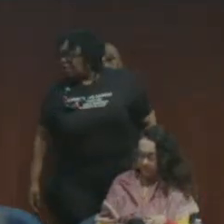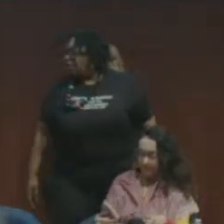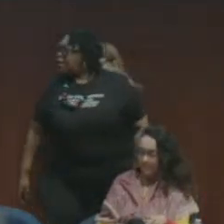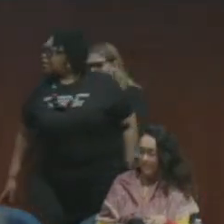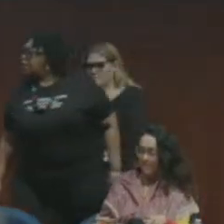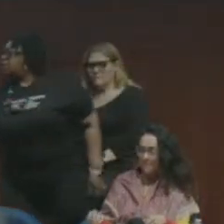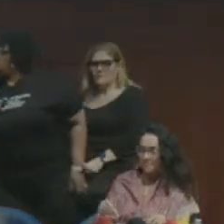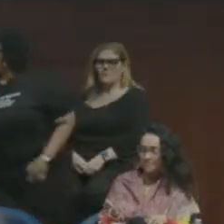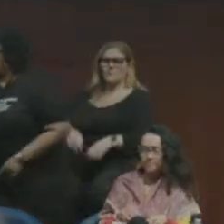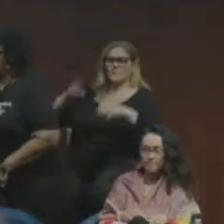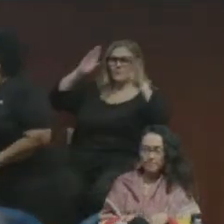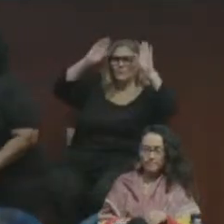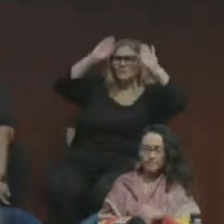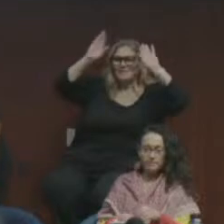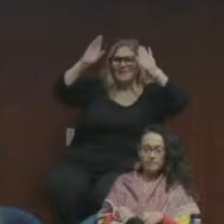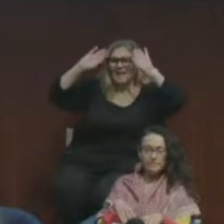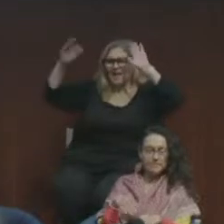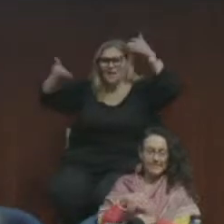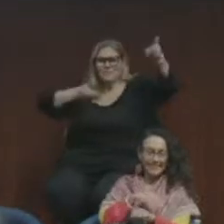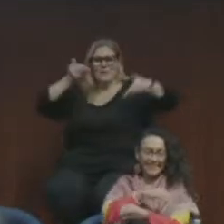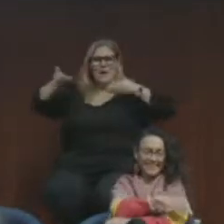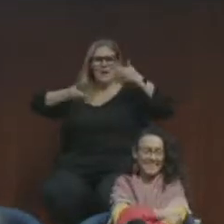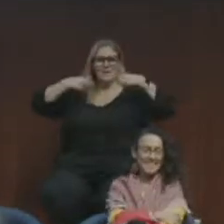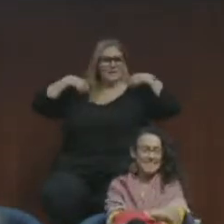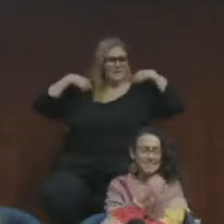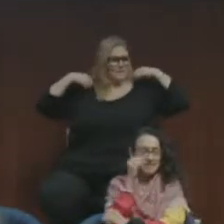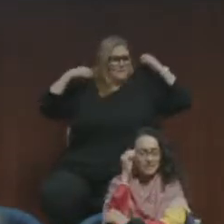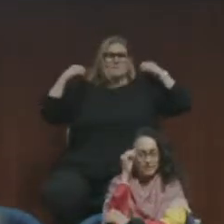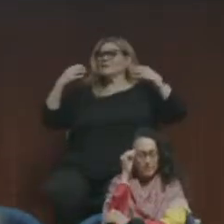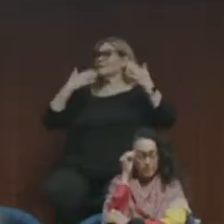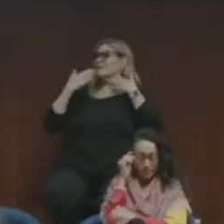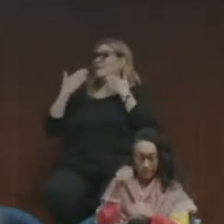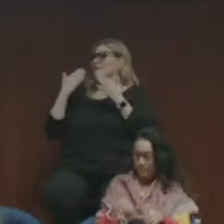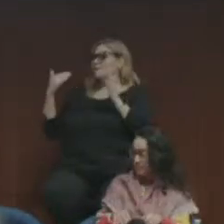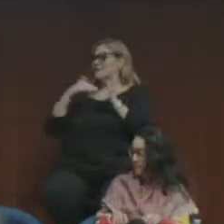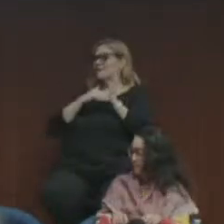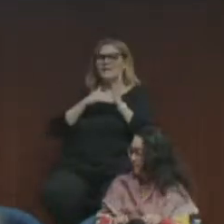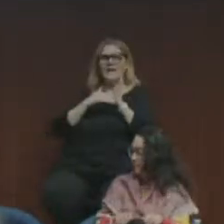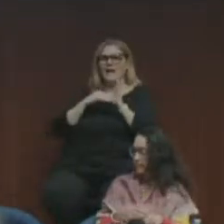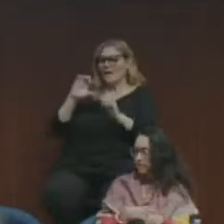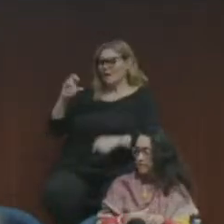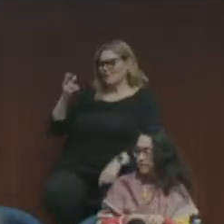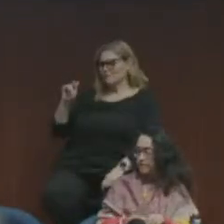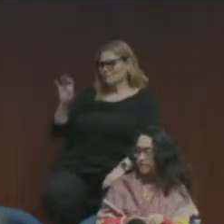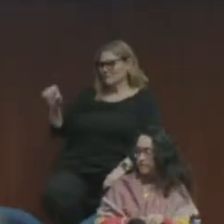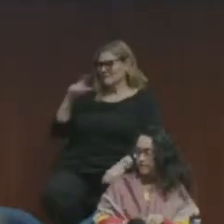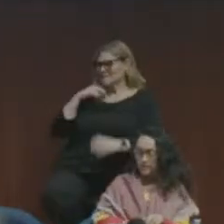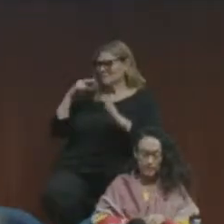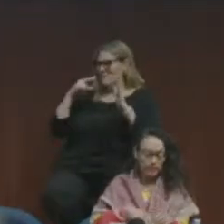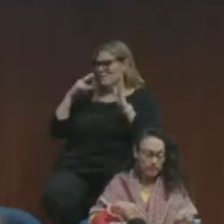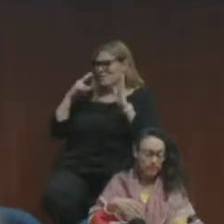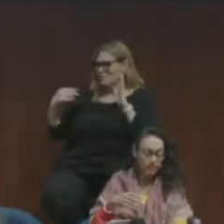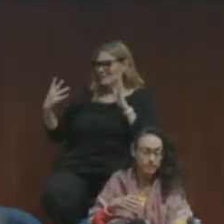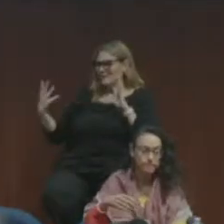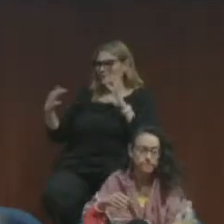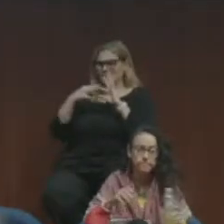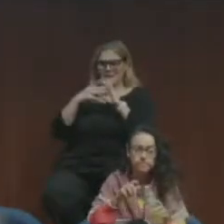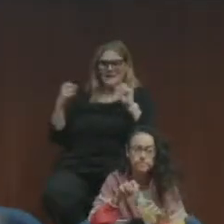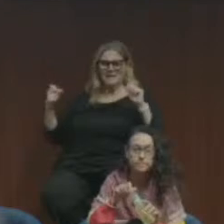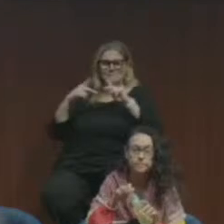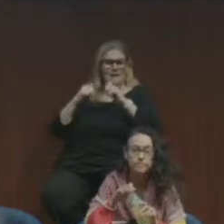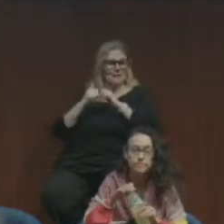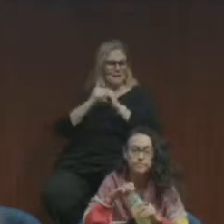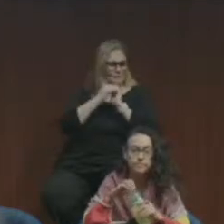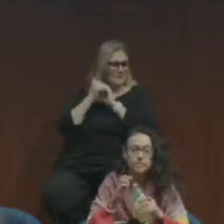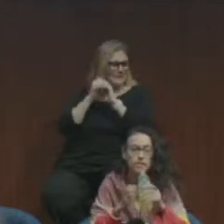So hi, everyone. Welcome. And thank you again, Christine, for leading us and bringing us back